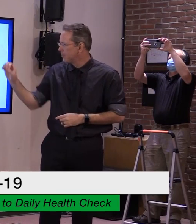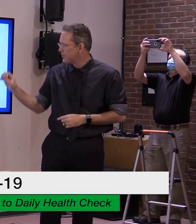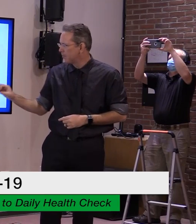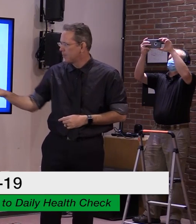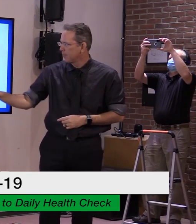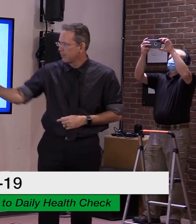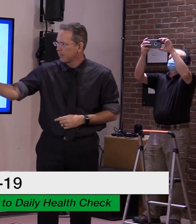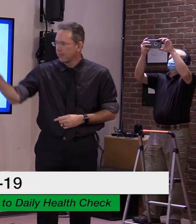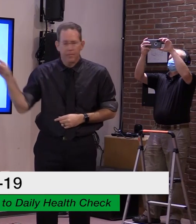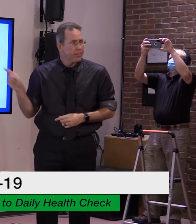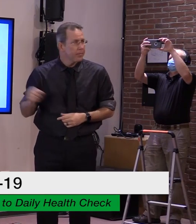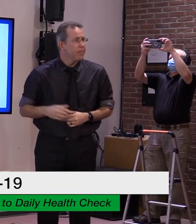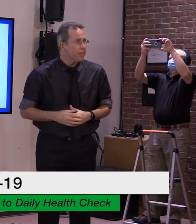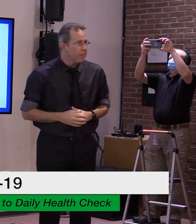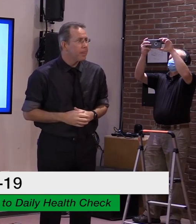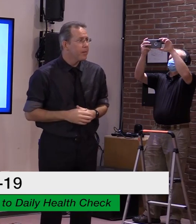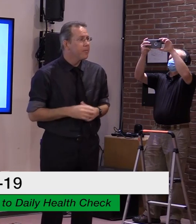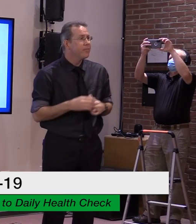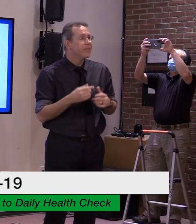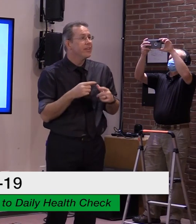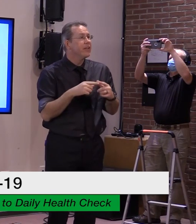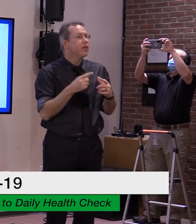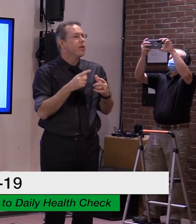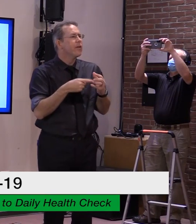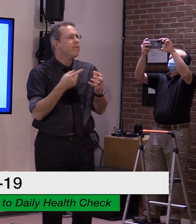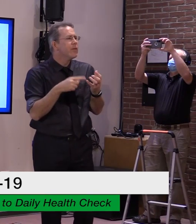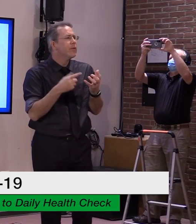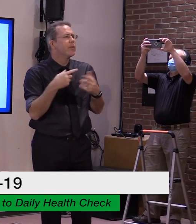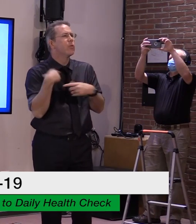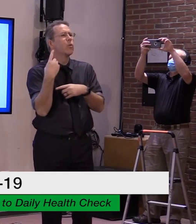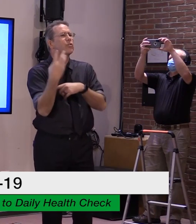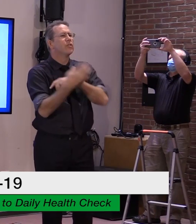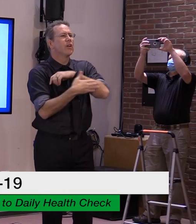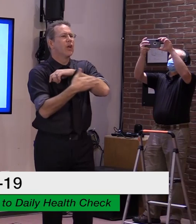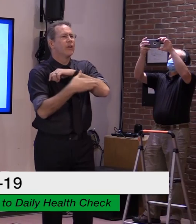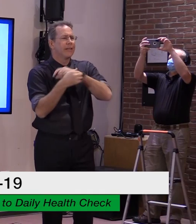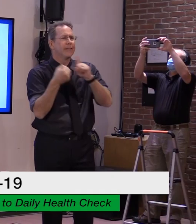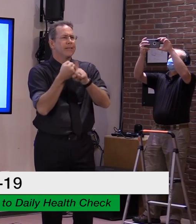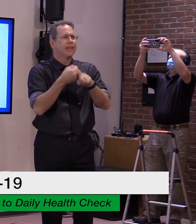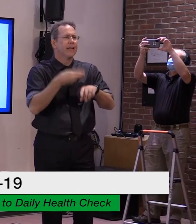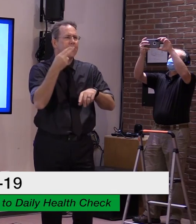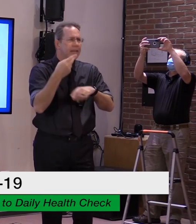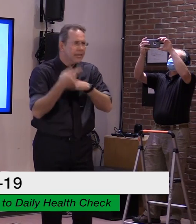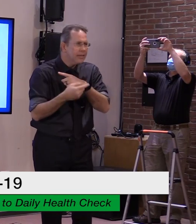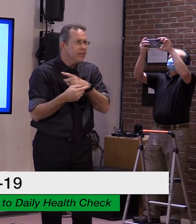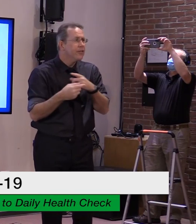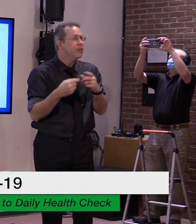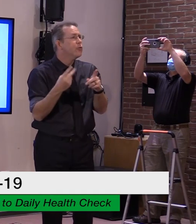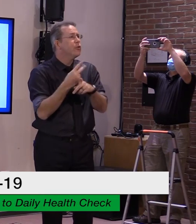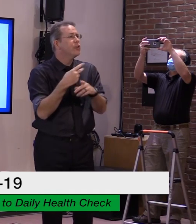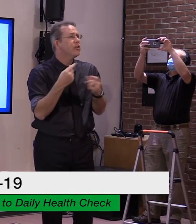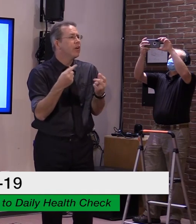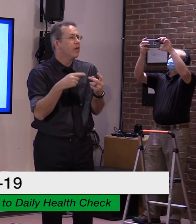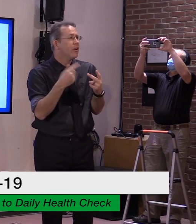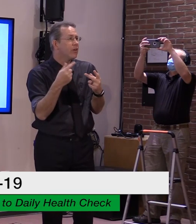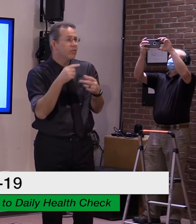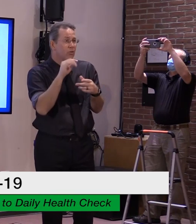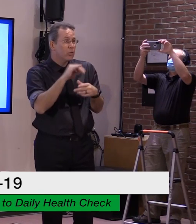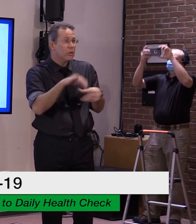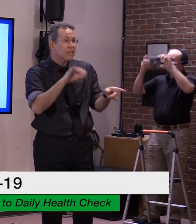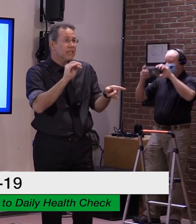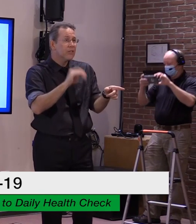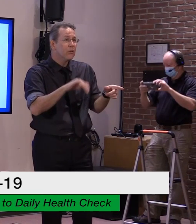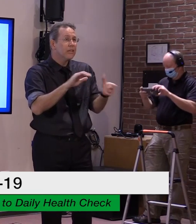it's higher than places in new york city metro area higher than places in outside of boston and inside of